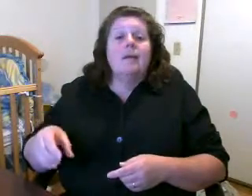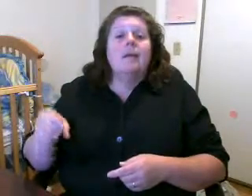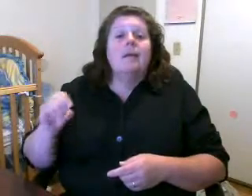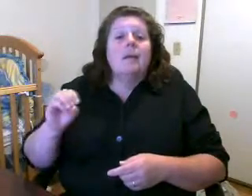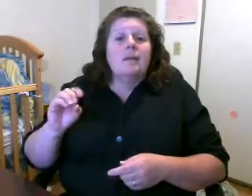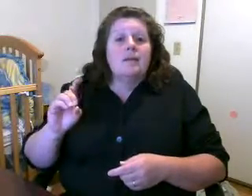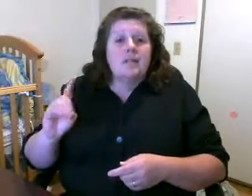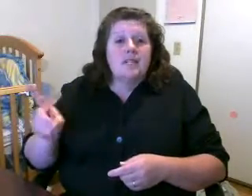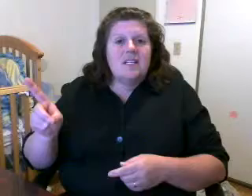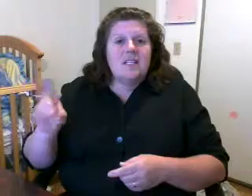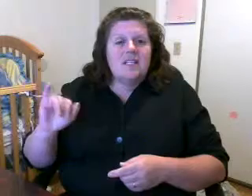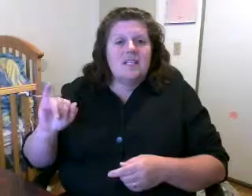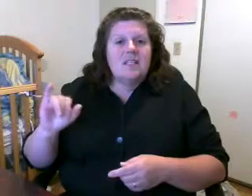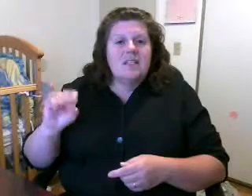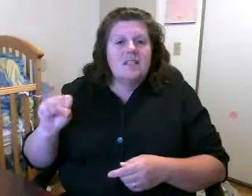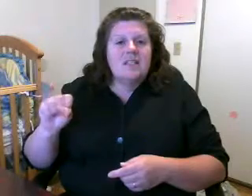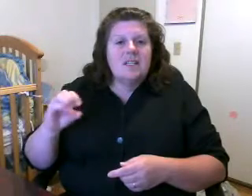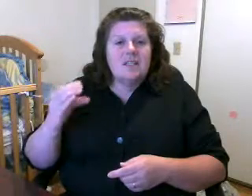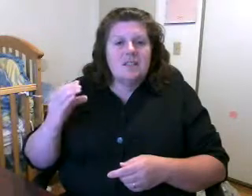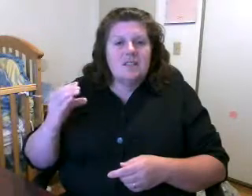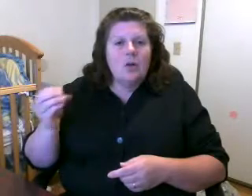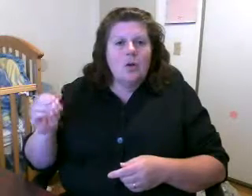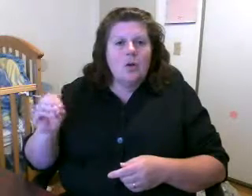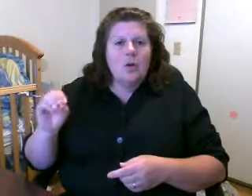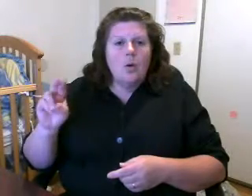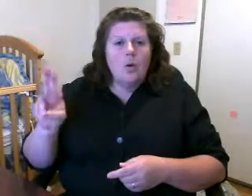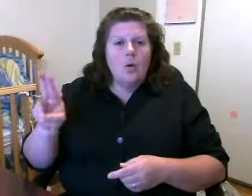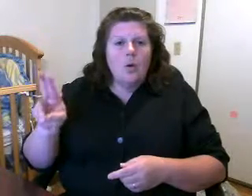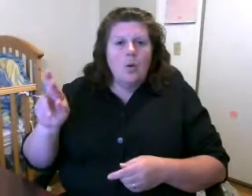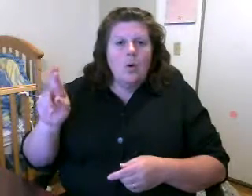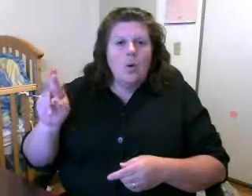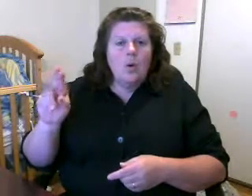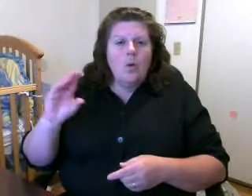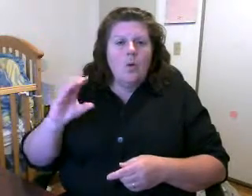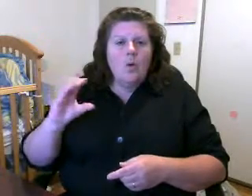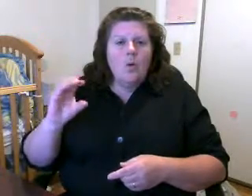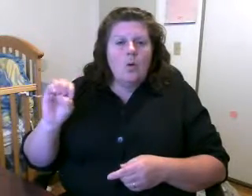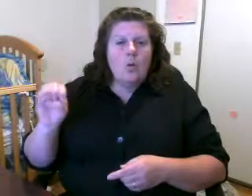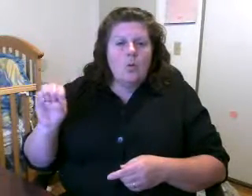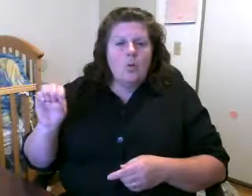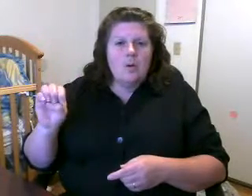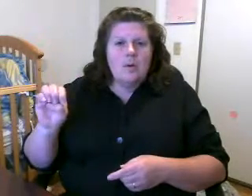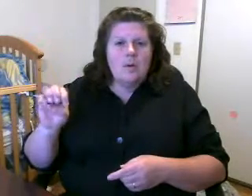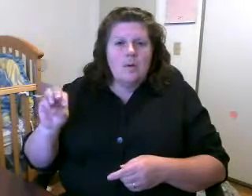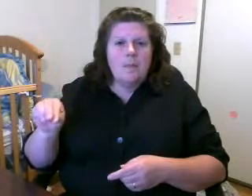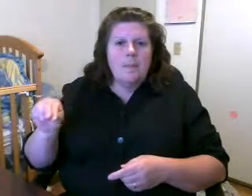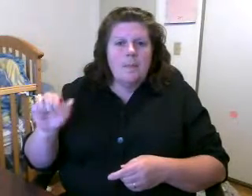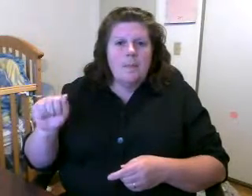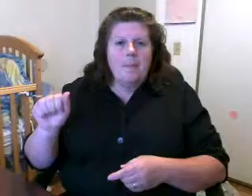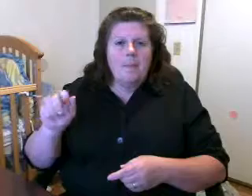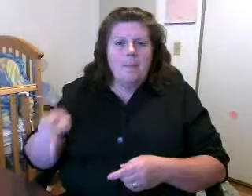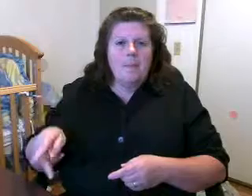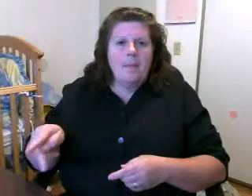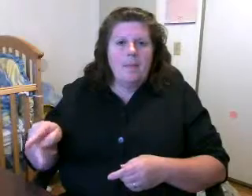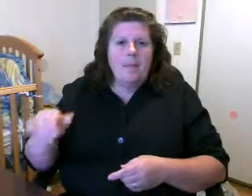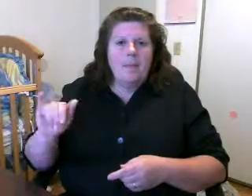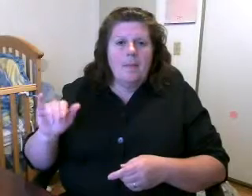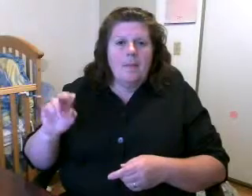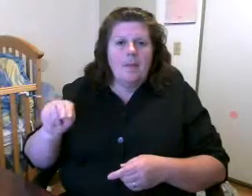recognizing sentence boundaries, inflection and intonation, selecting sign vocabulary